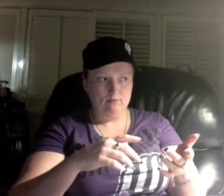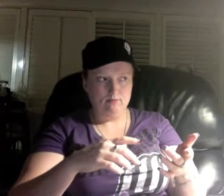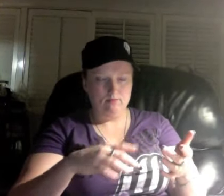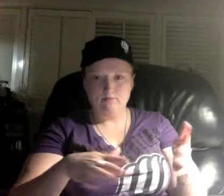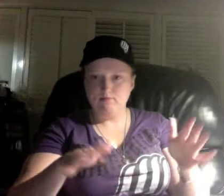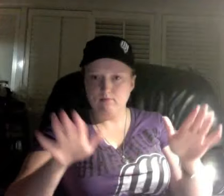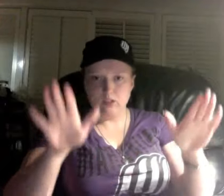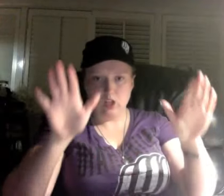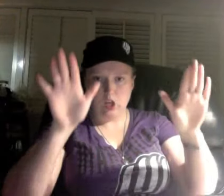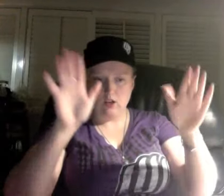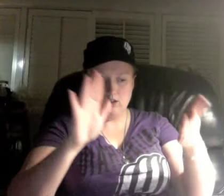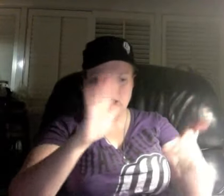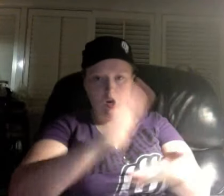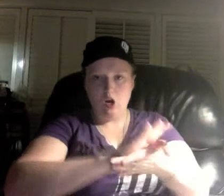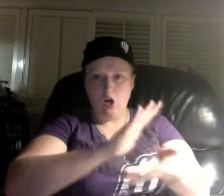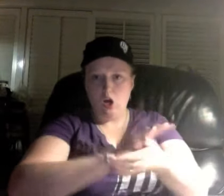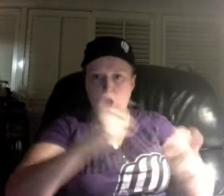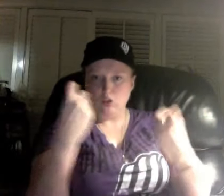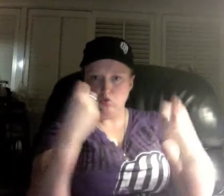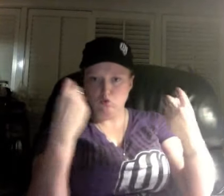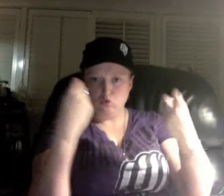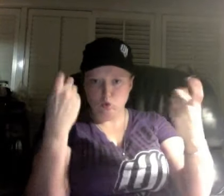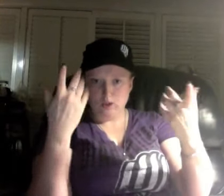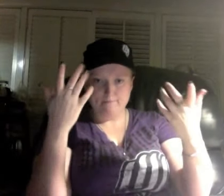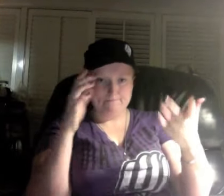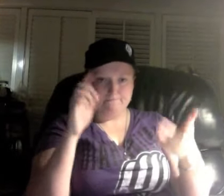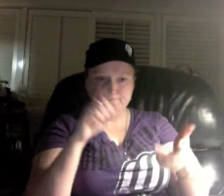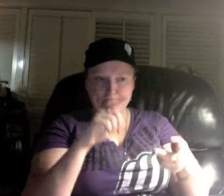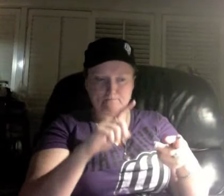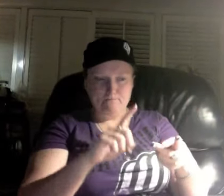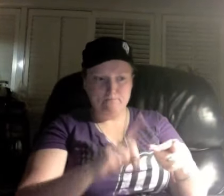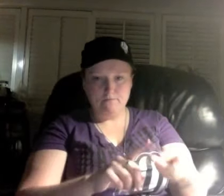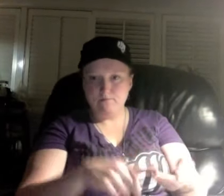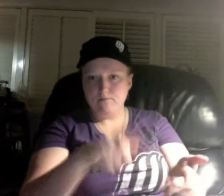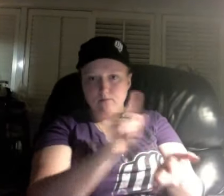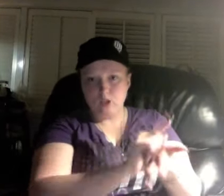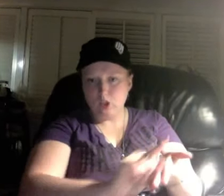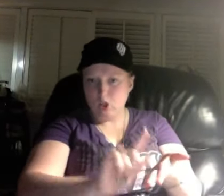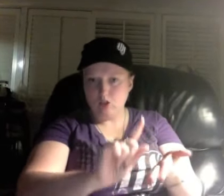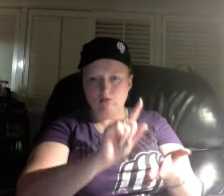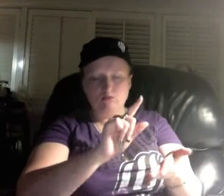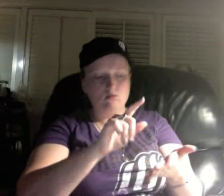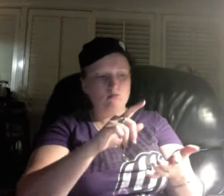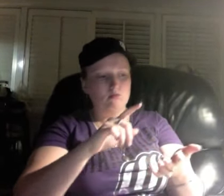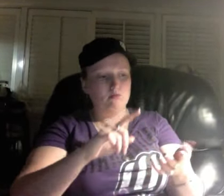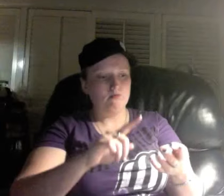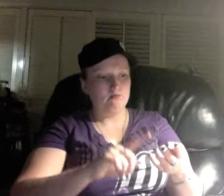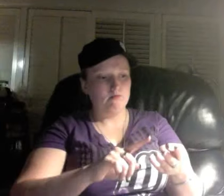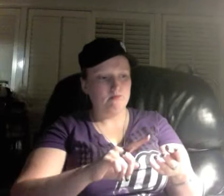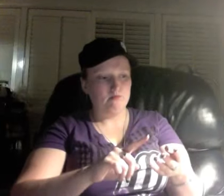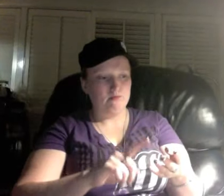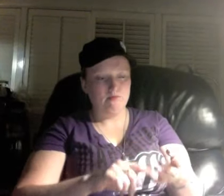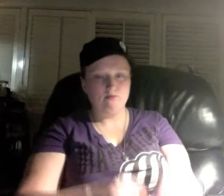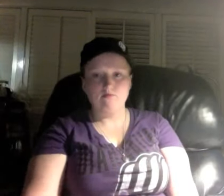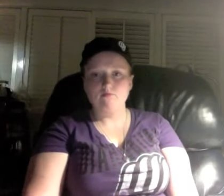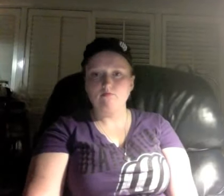And even before that, I tell them to remember the key words. The key word for the day was key, and also listen to the word rock for